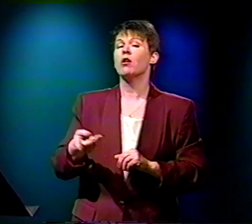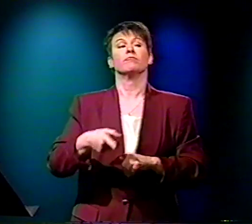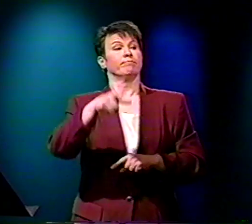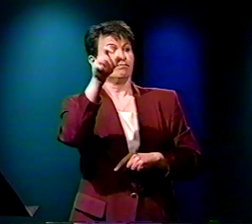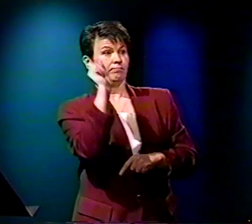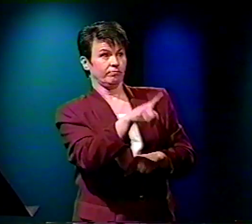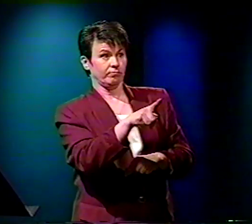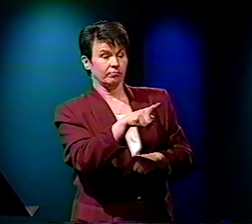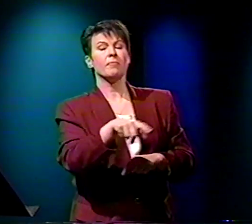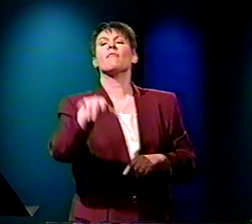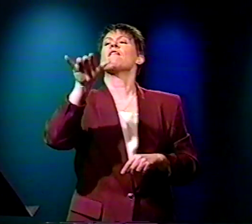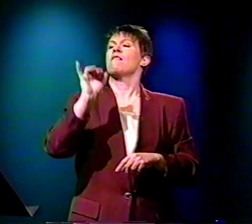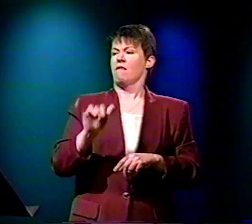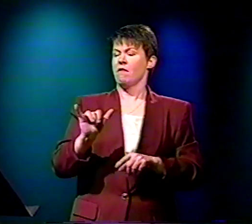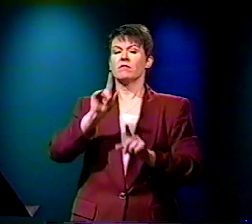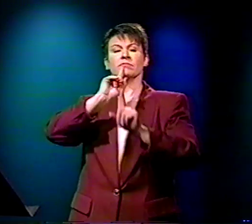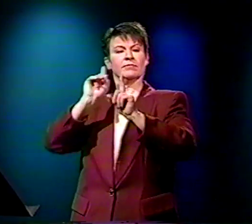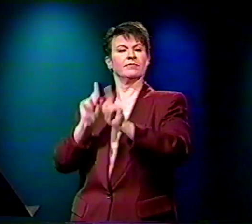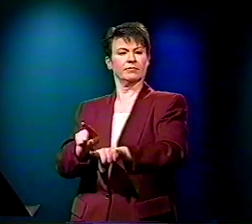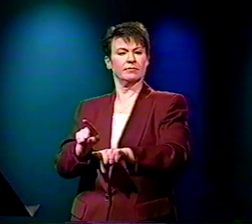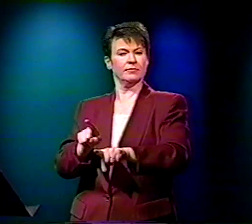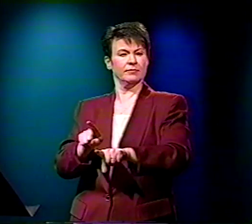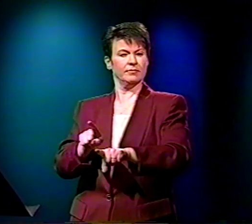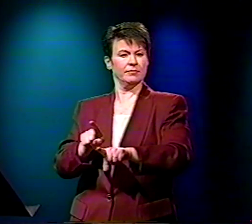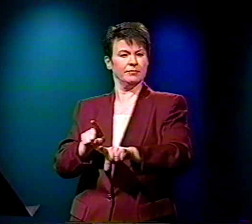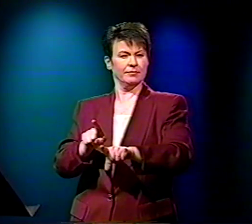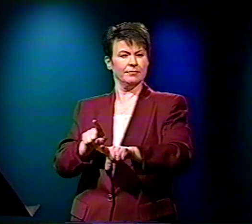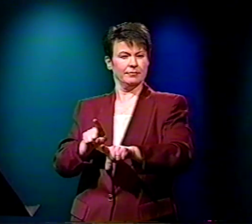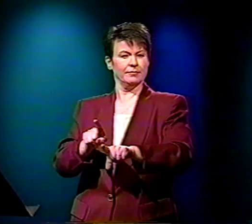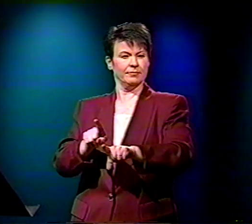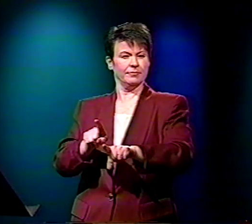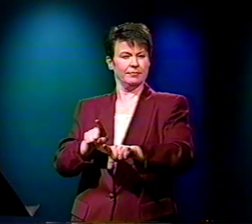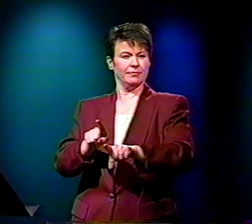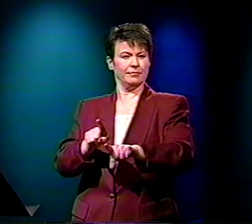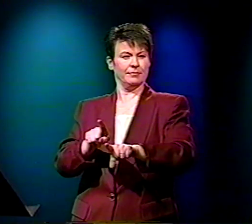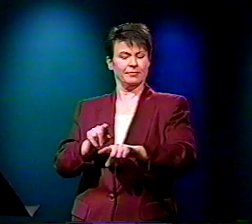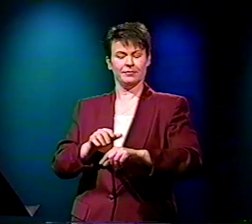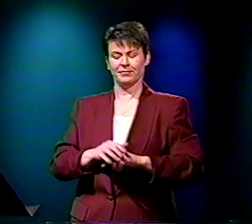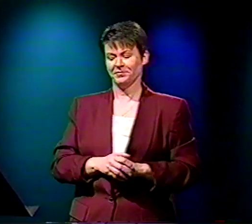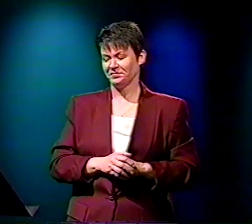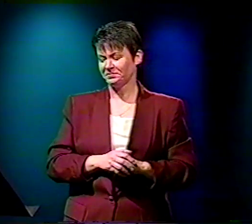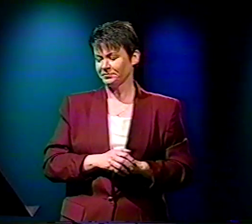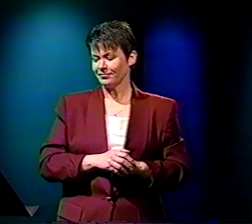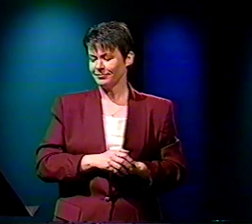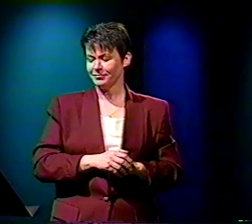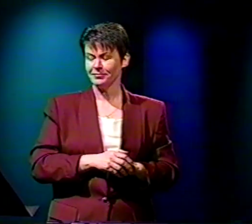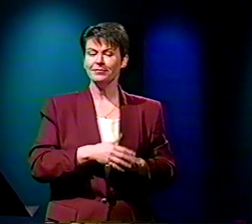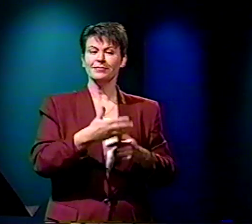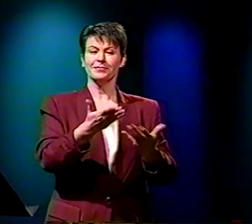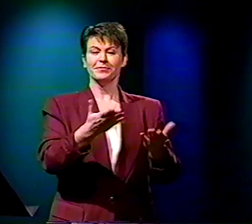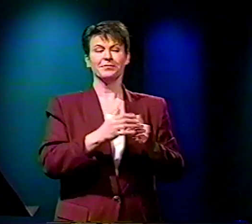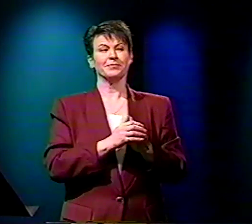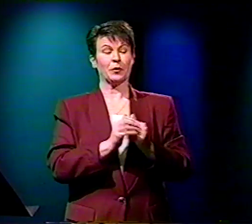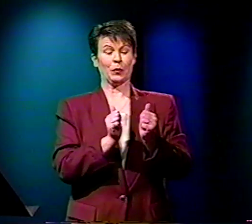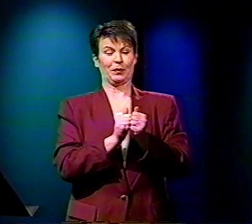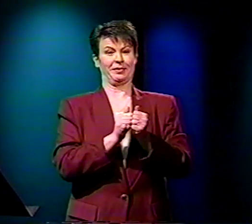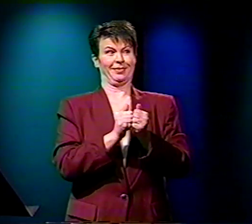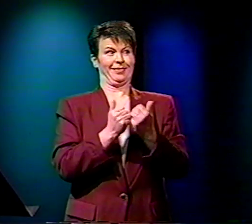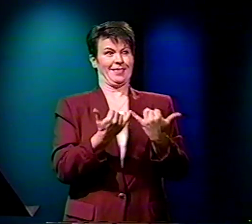for the question, and then the interpreter interprets the question in which then the deaf person can very easily be prepared to answer.